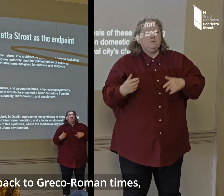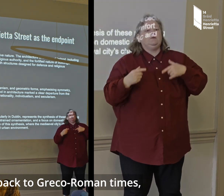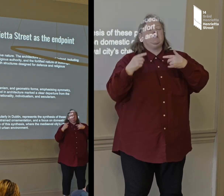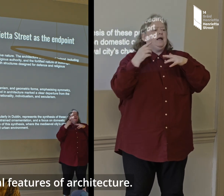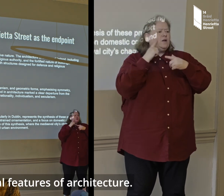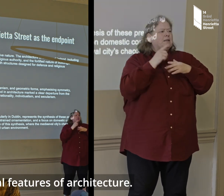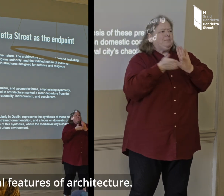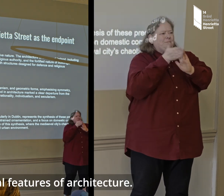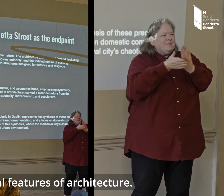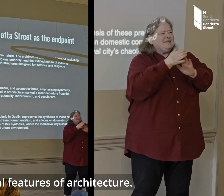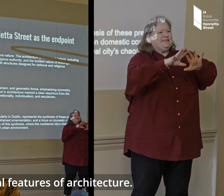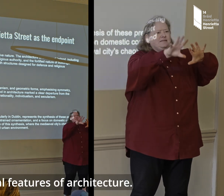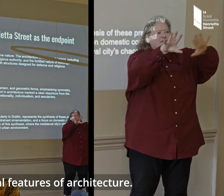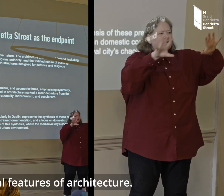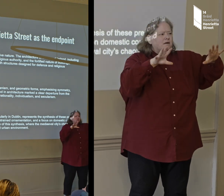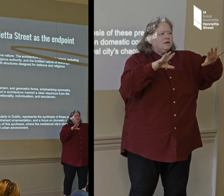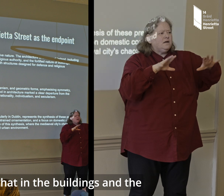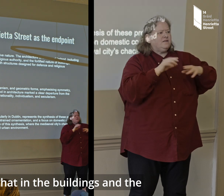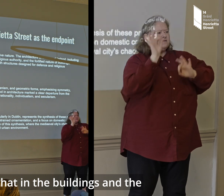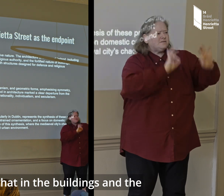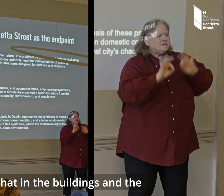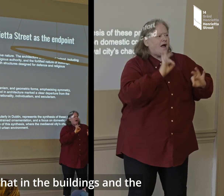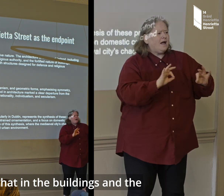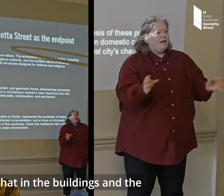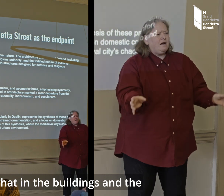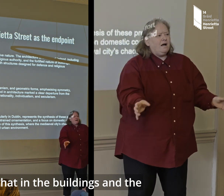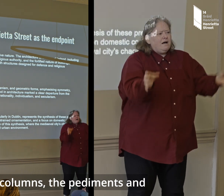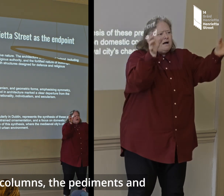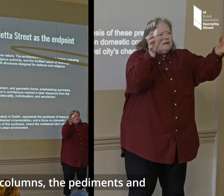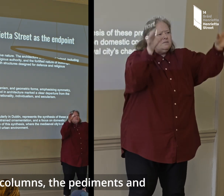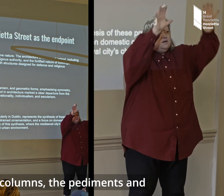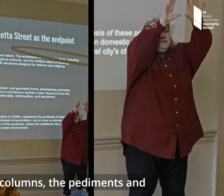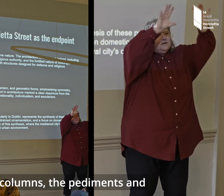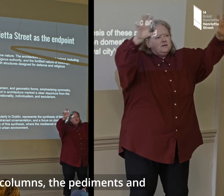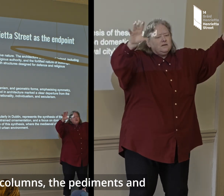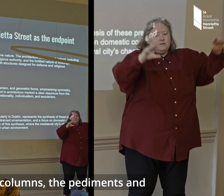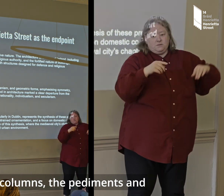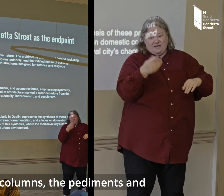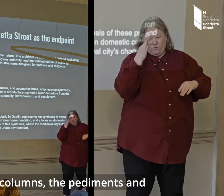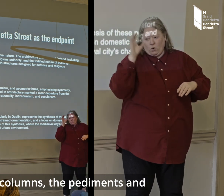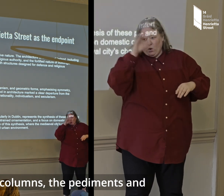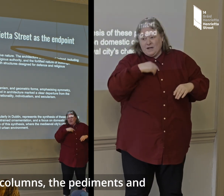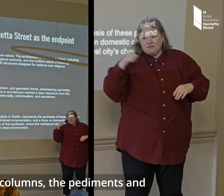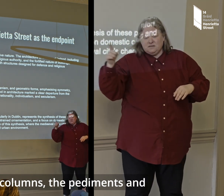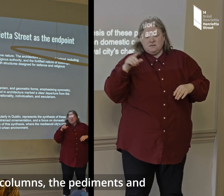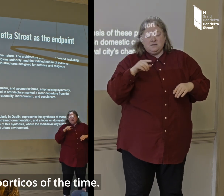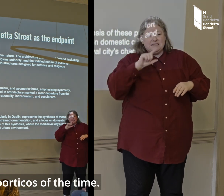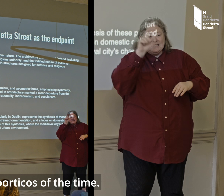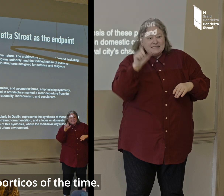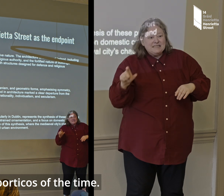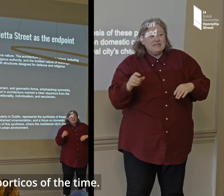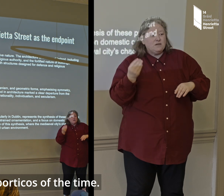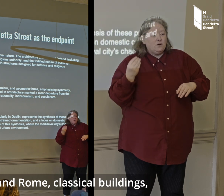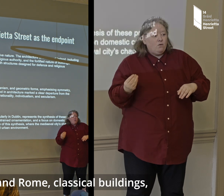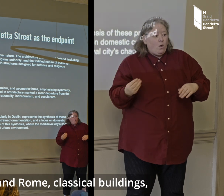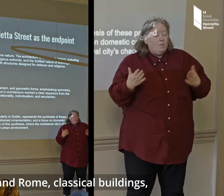Greco-Roman times, classical features of architecture. You see that in the buildings and the style, the columns, the pediments and